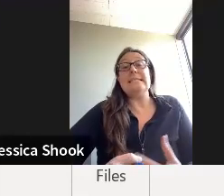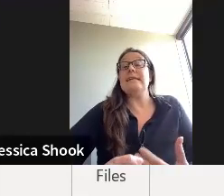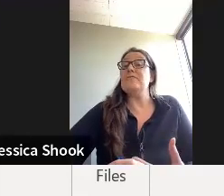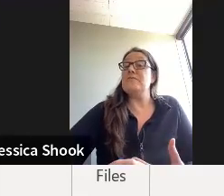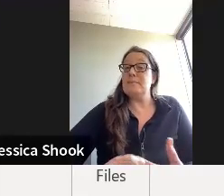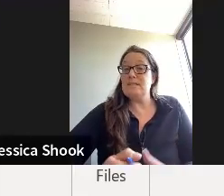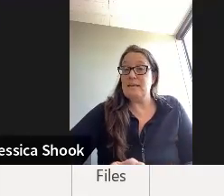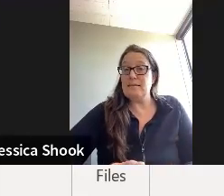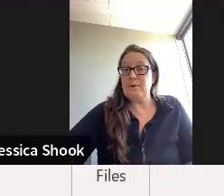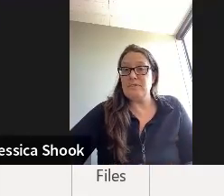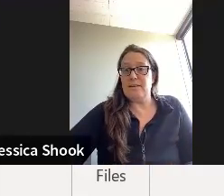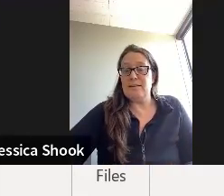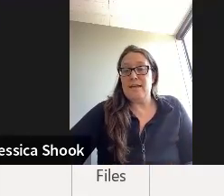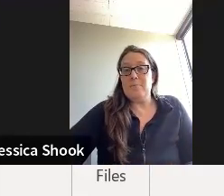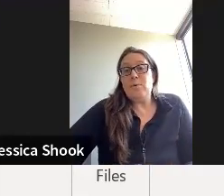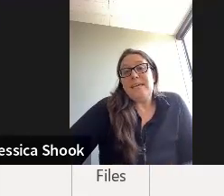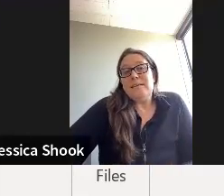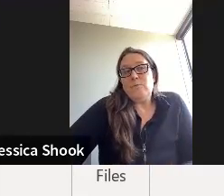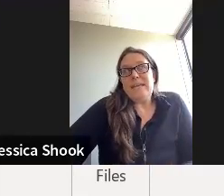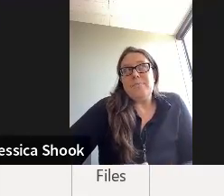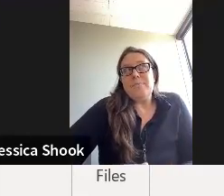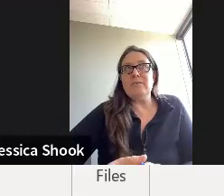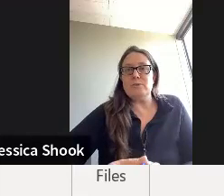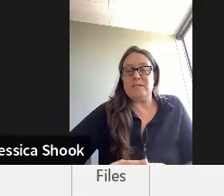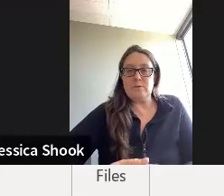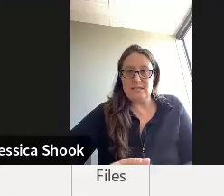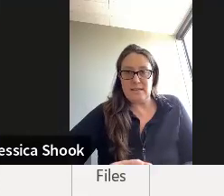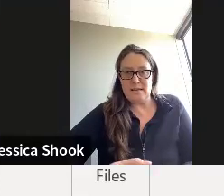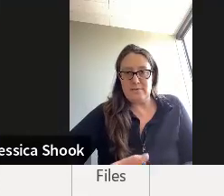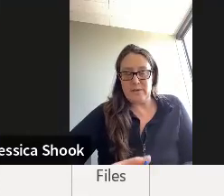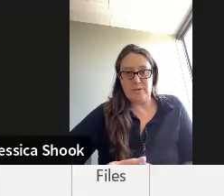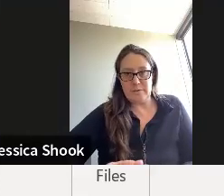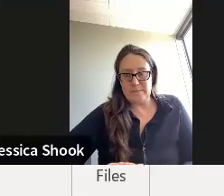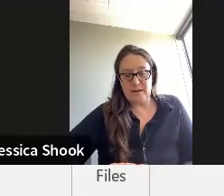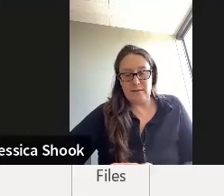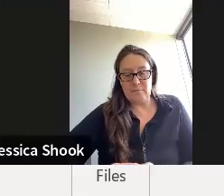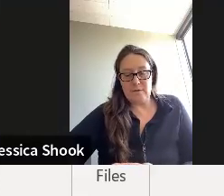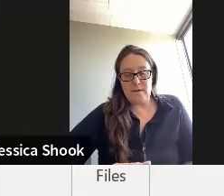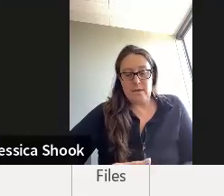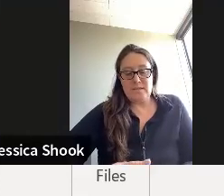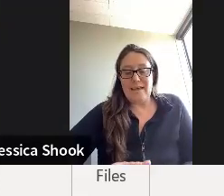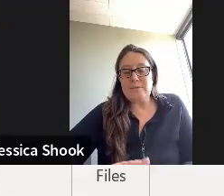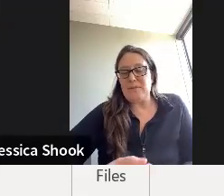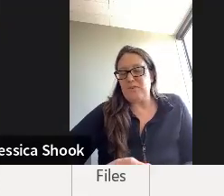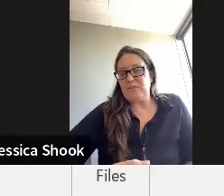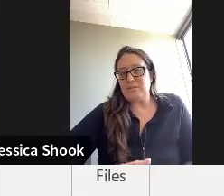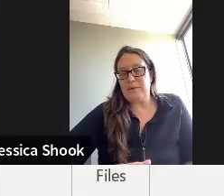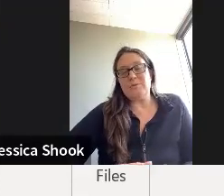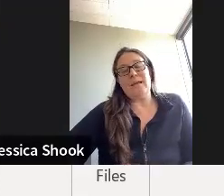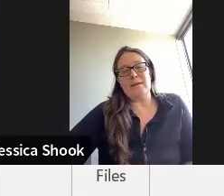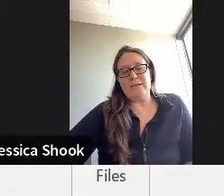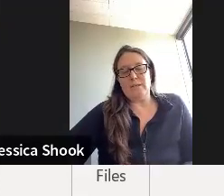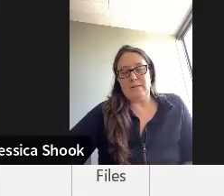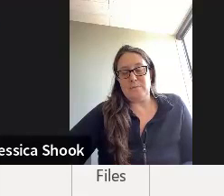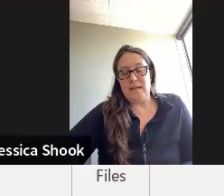It's, is it safe for them to take this person? But we can build those resources in if we know to expect them. So that was that